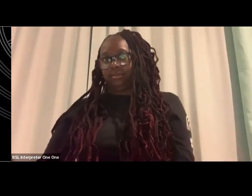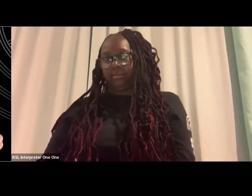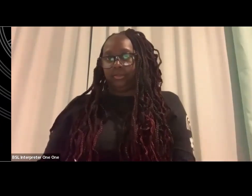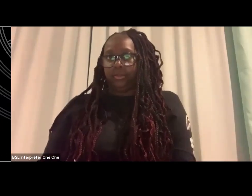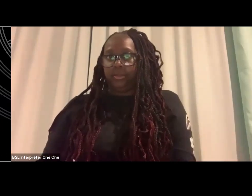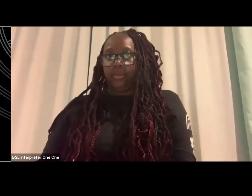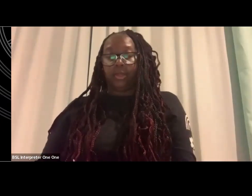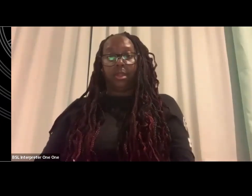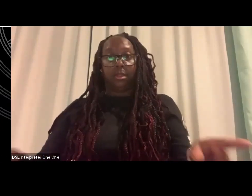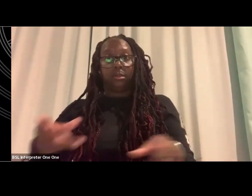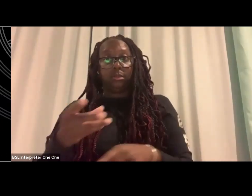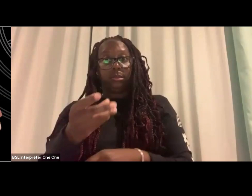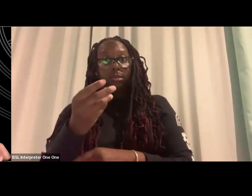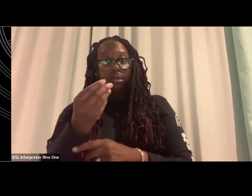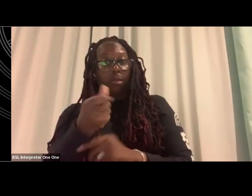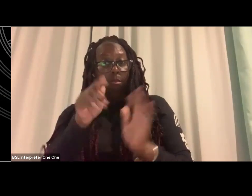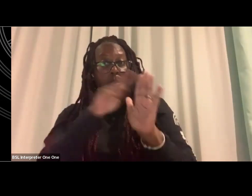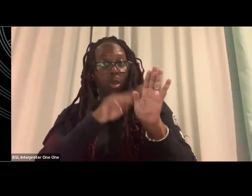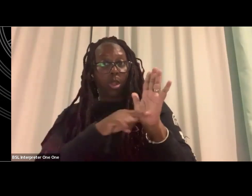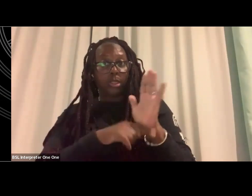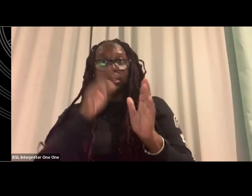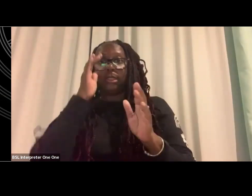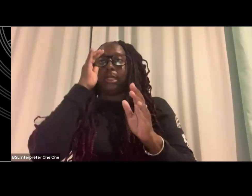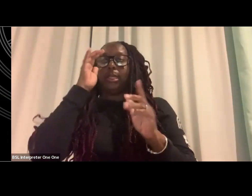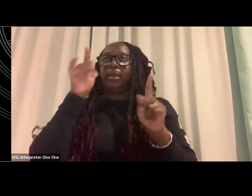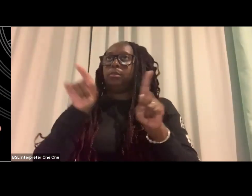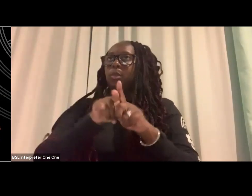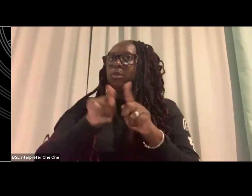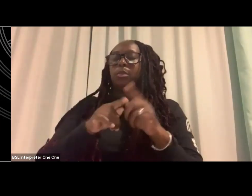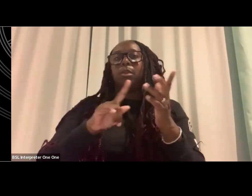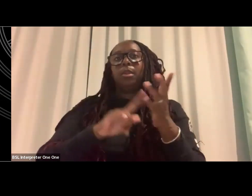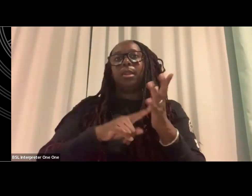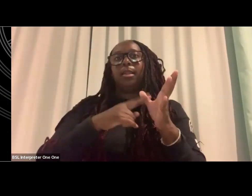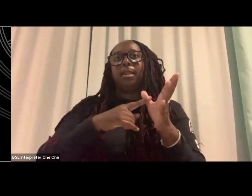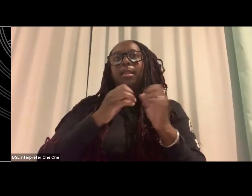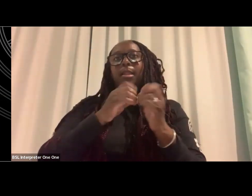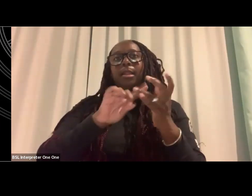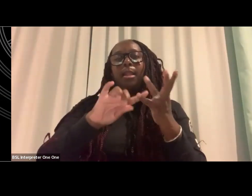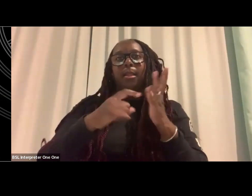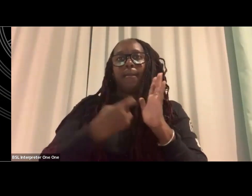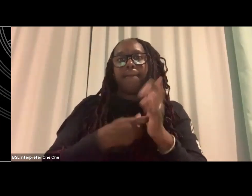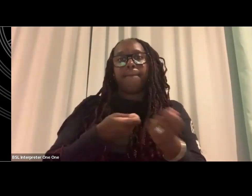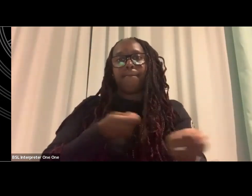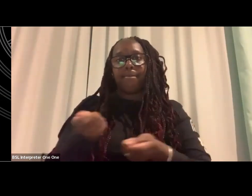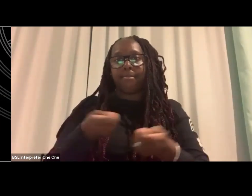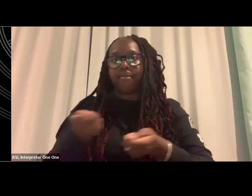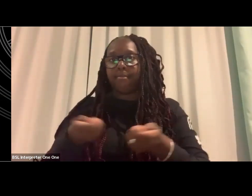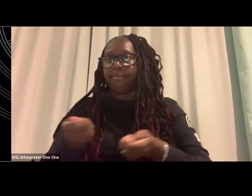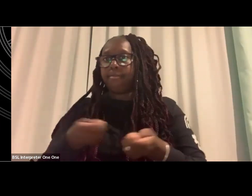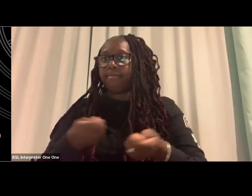might engage with the nature of the labour market and those structural contributors that